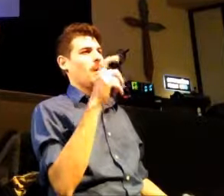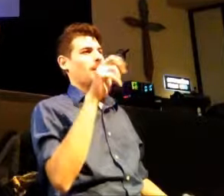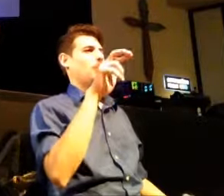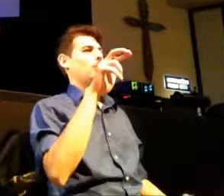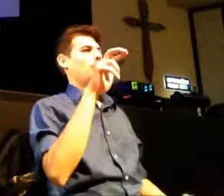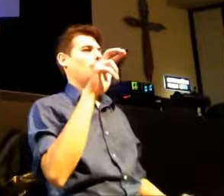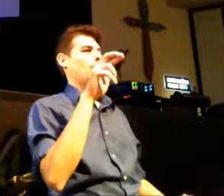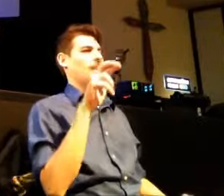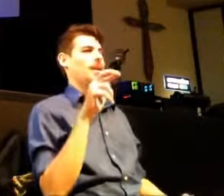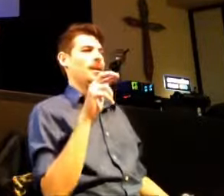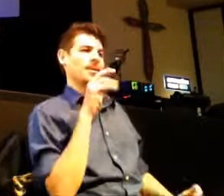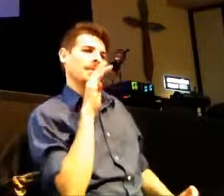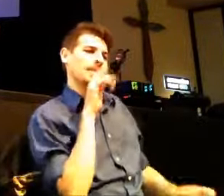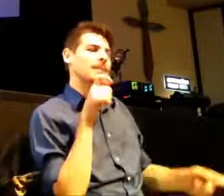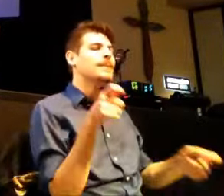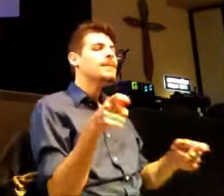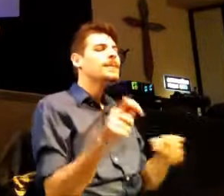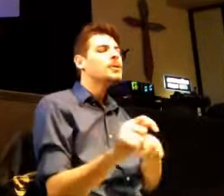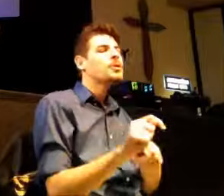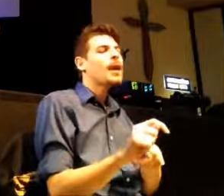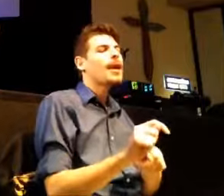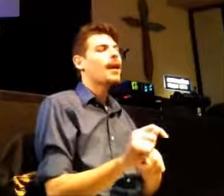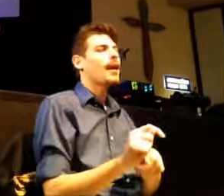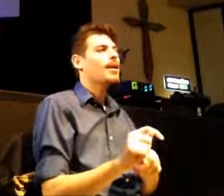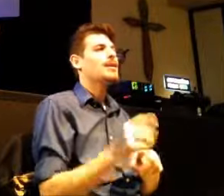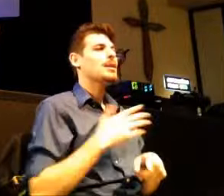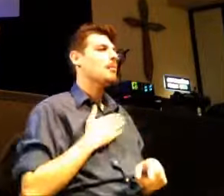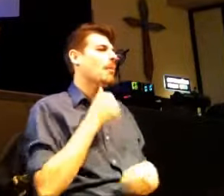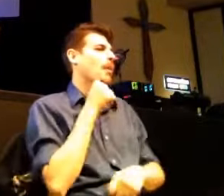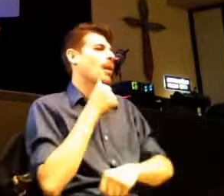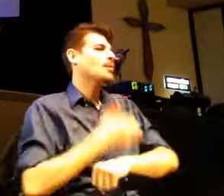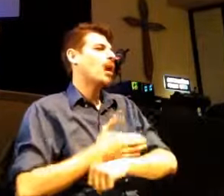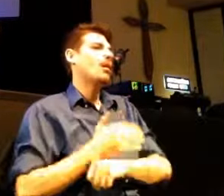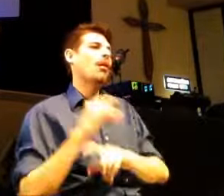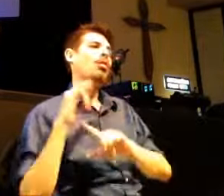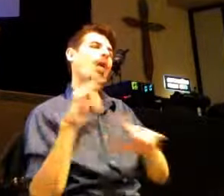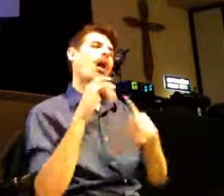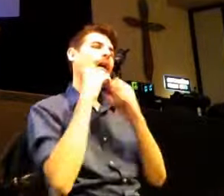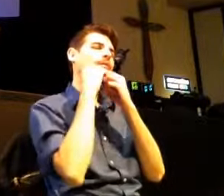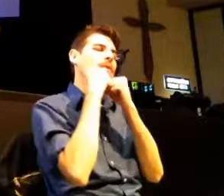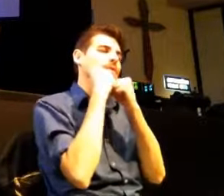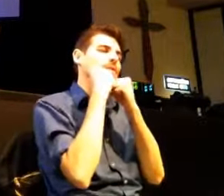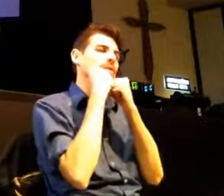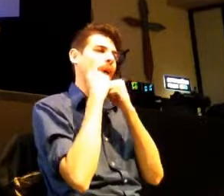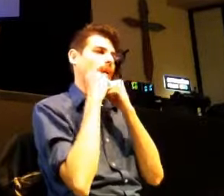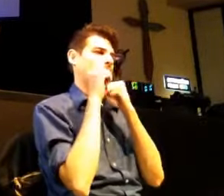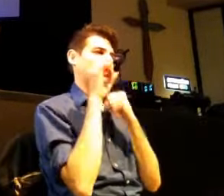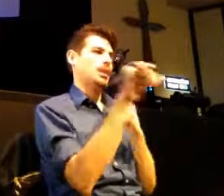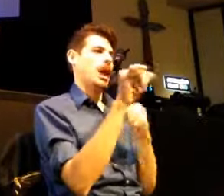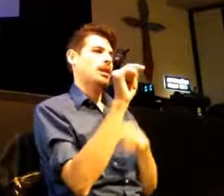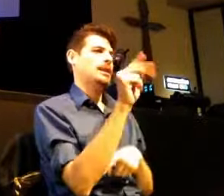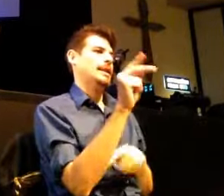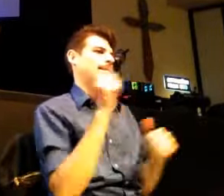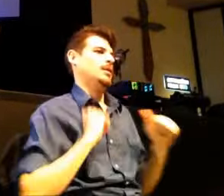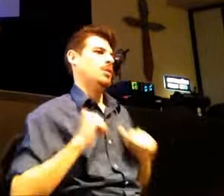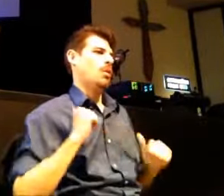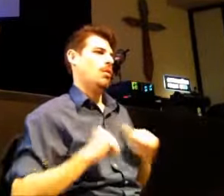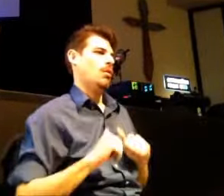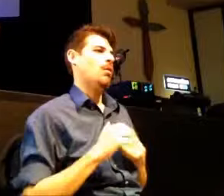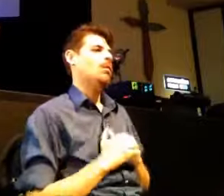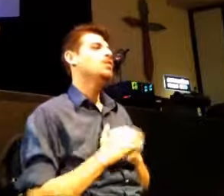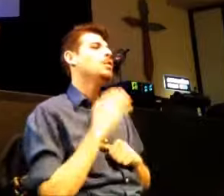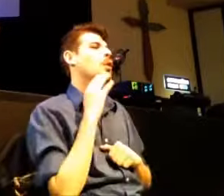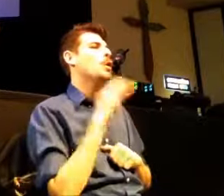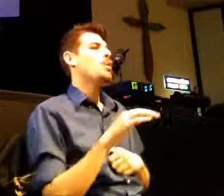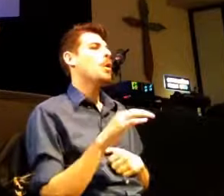can work miracles with her. And of course, this thing that Caesar loves to do to get dogs to exercise and stuff is he goes like